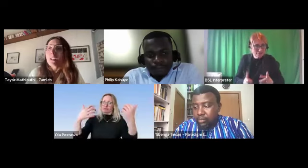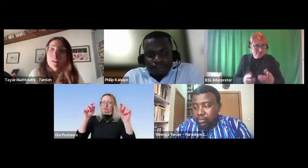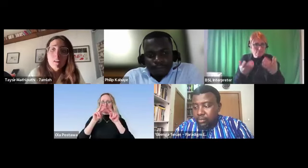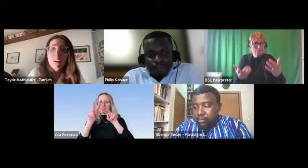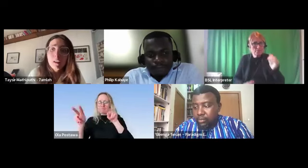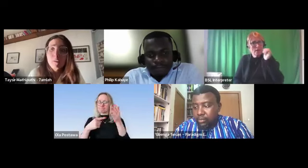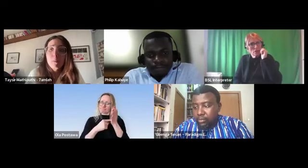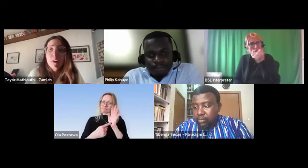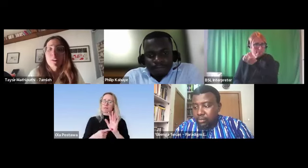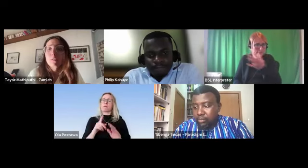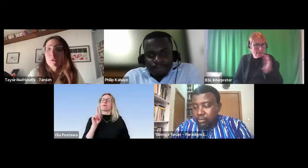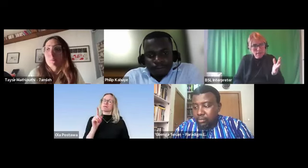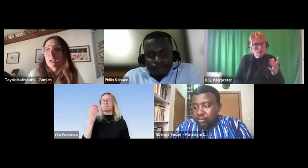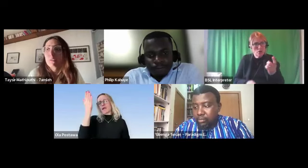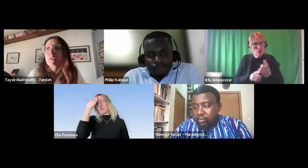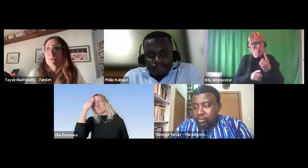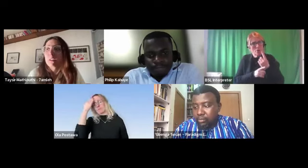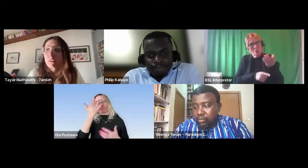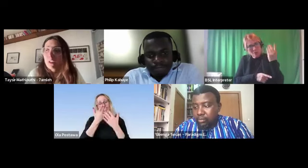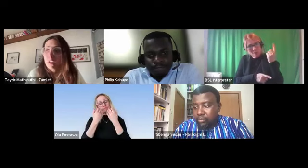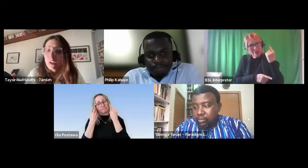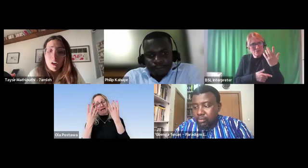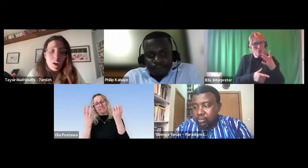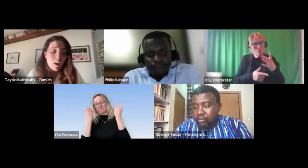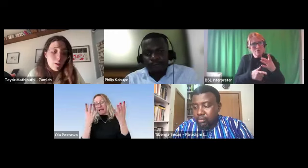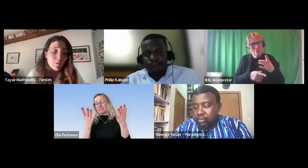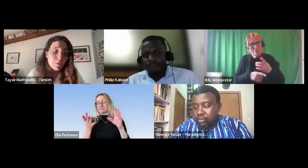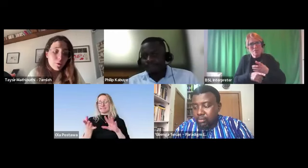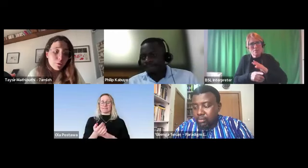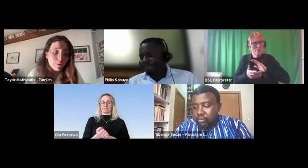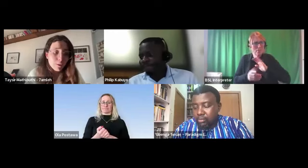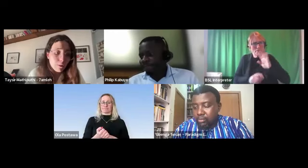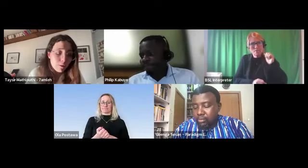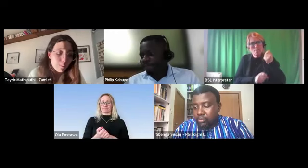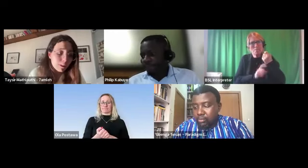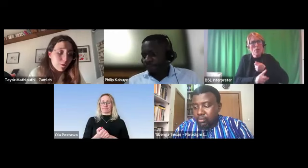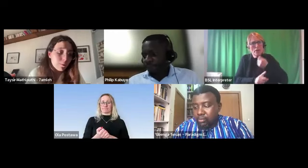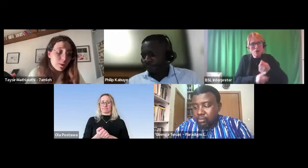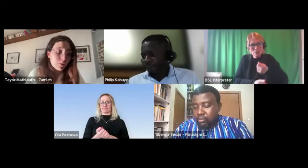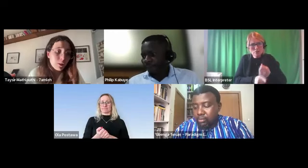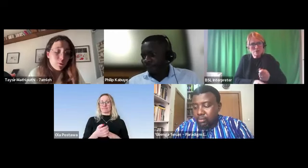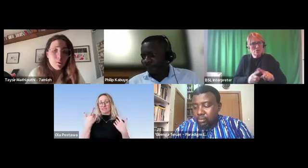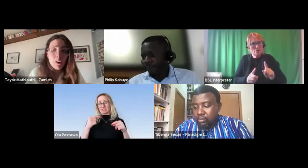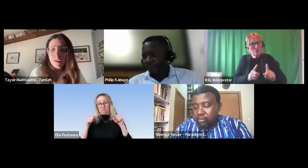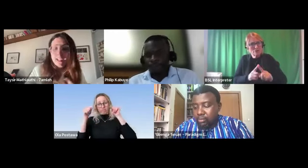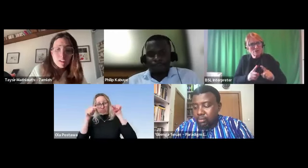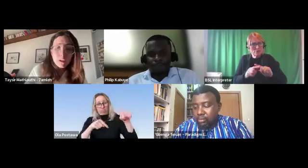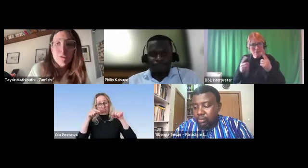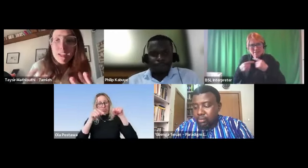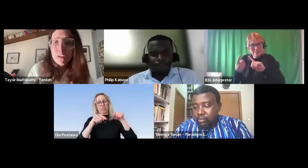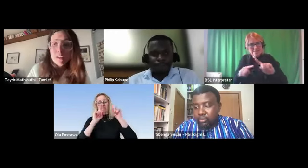that many are calling for the boycott of those platforms. Many are calling for trying to find other platforms and trying